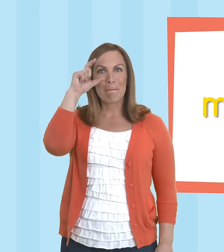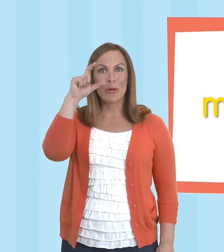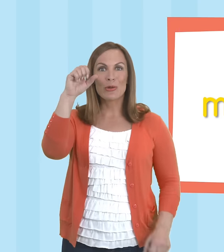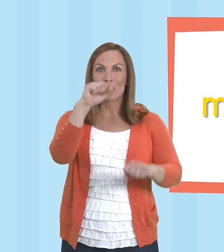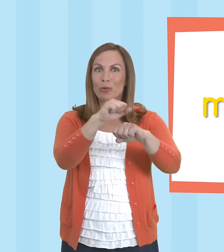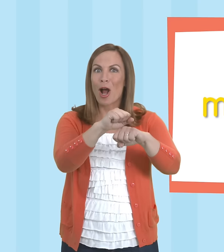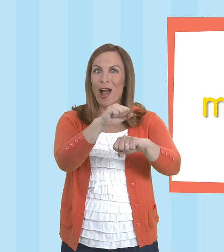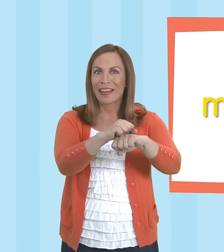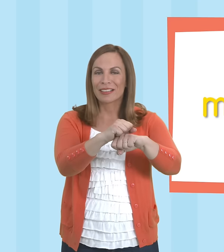Moon rock.